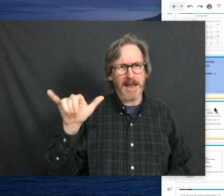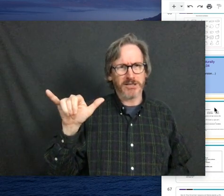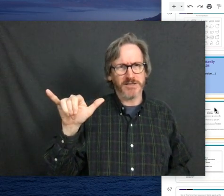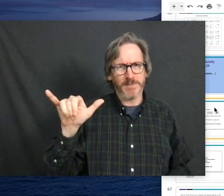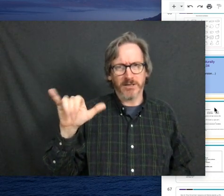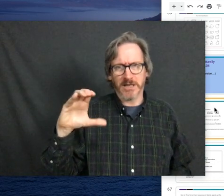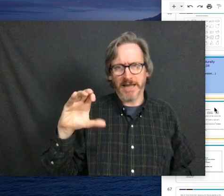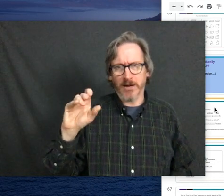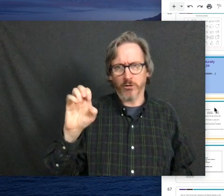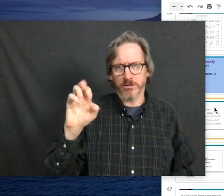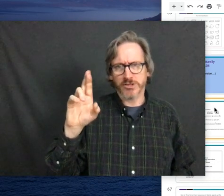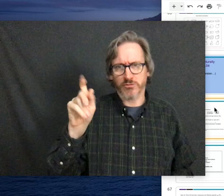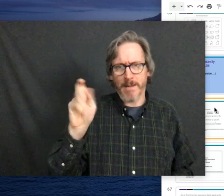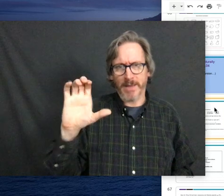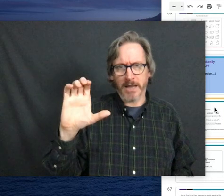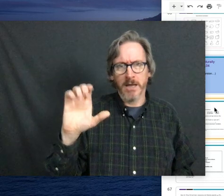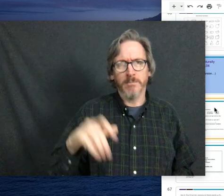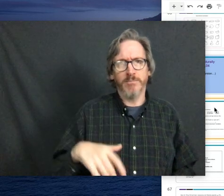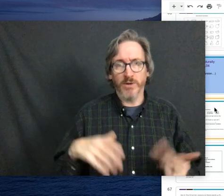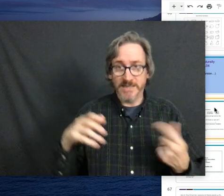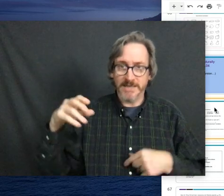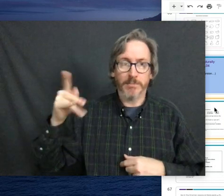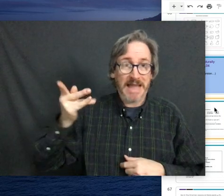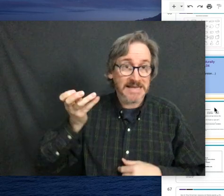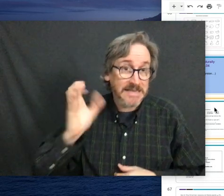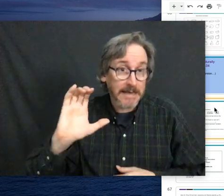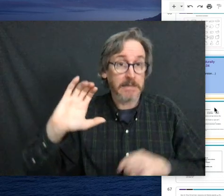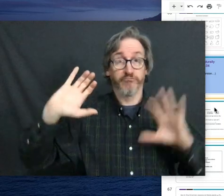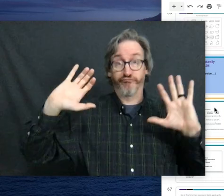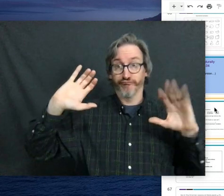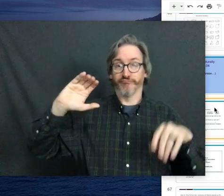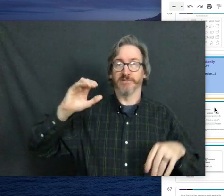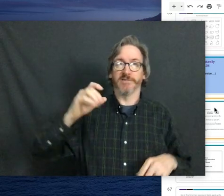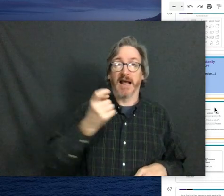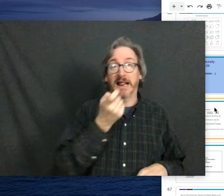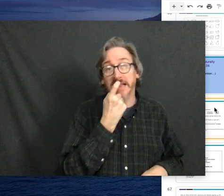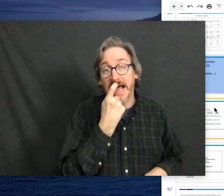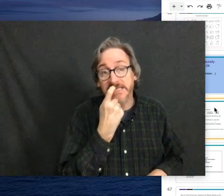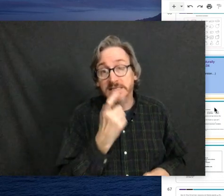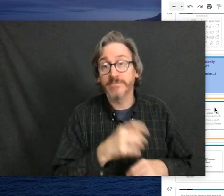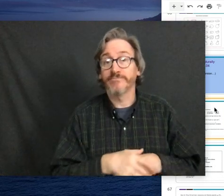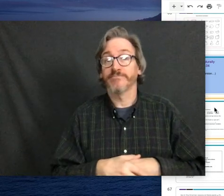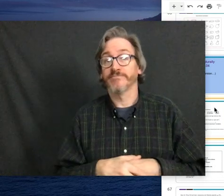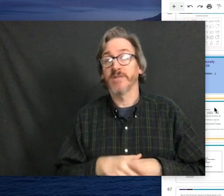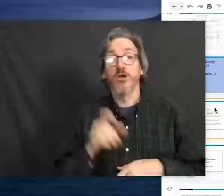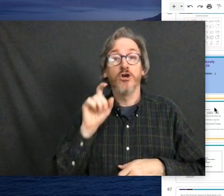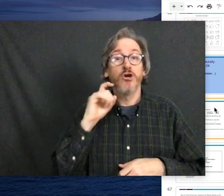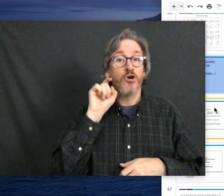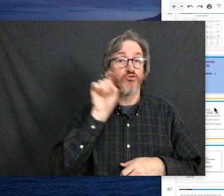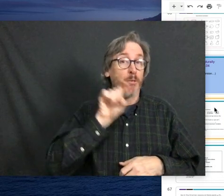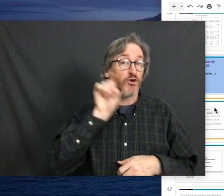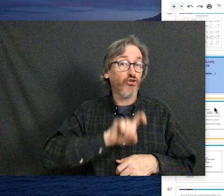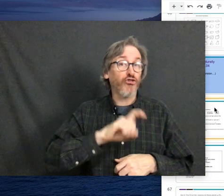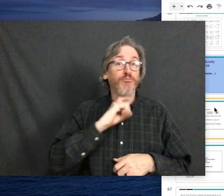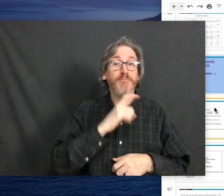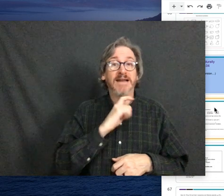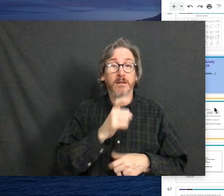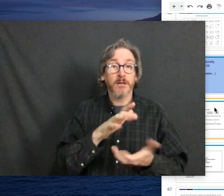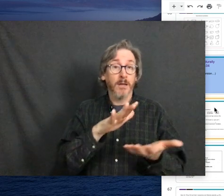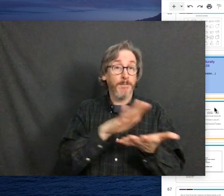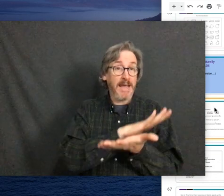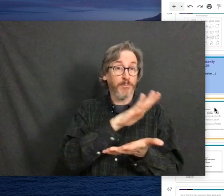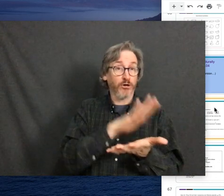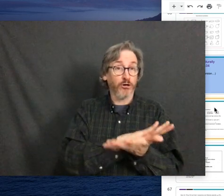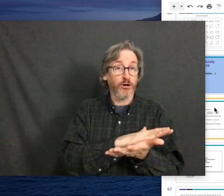we actually spelled clay or ceramic, but we did plastic, glass, rubber,